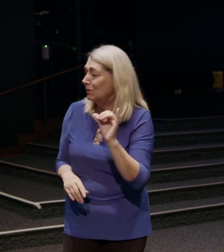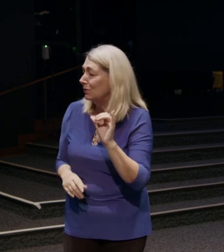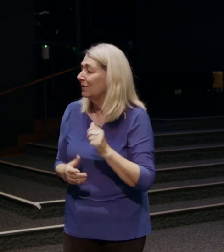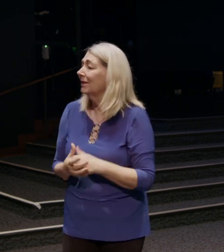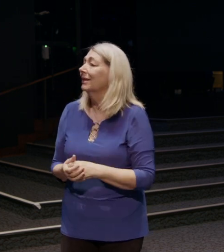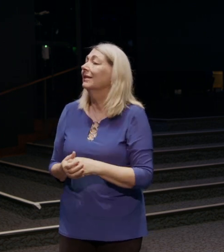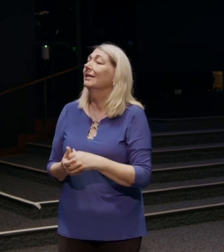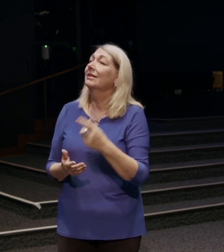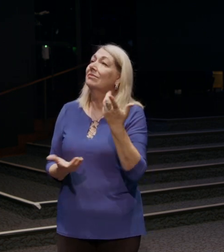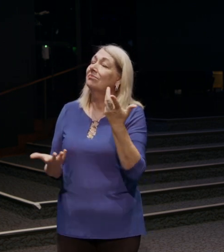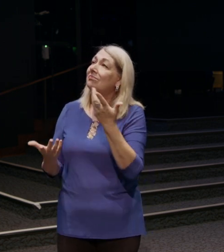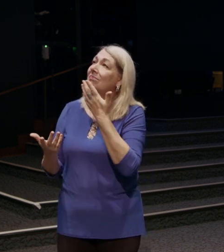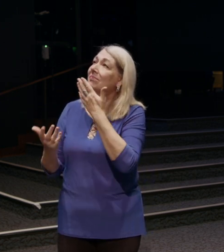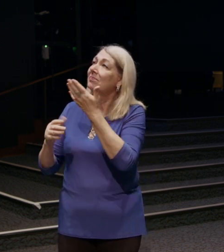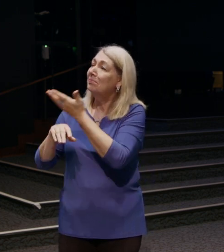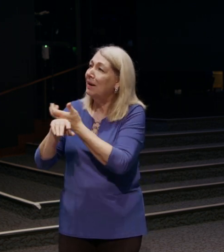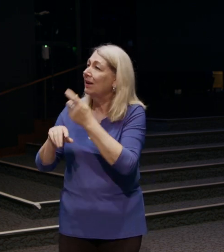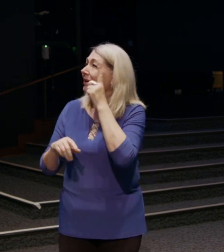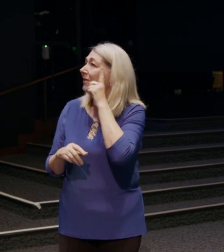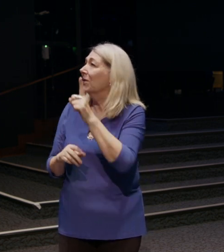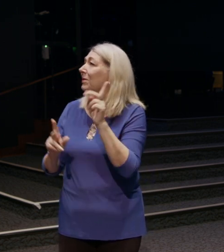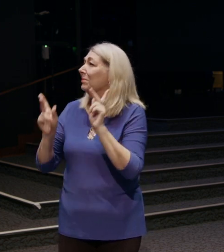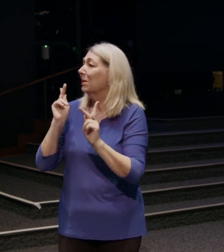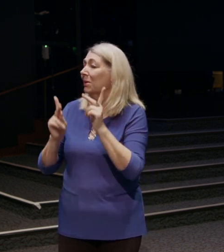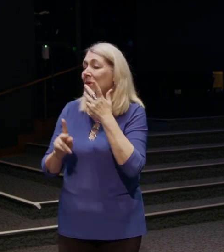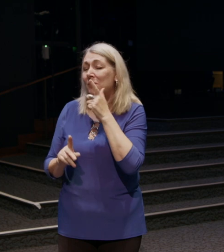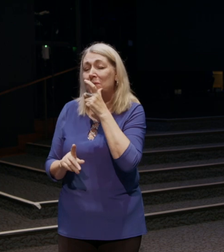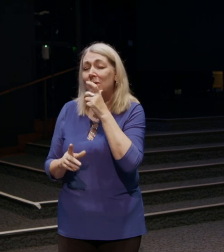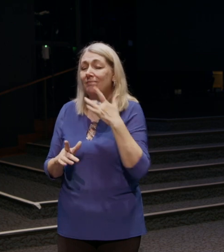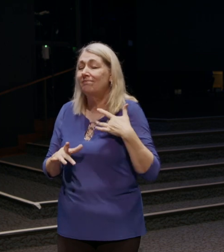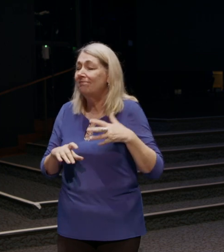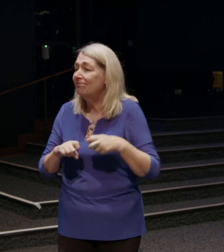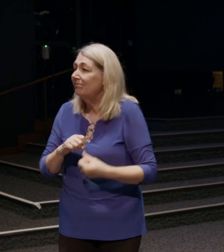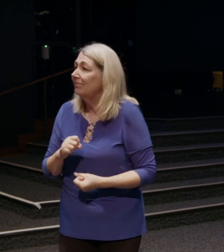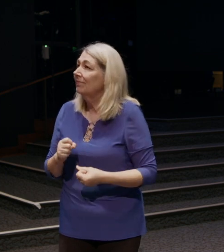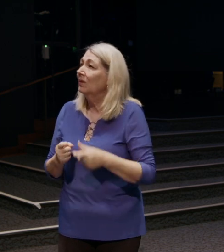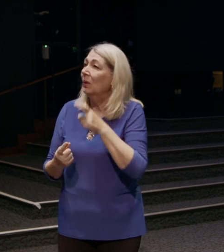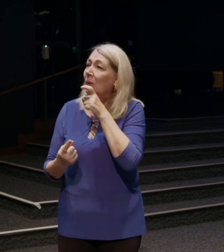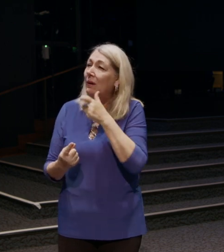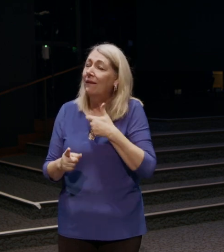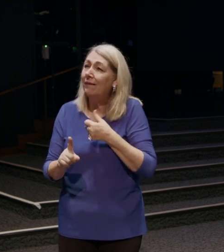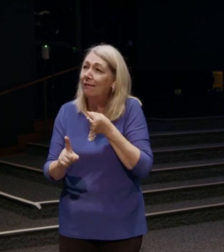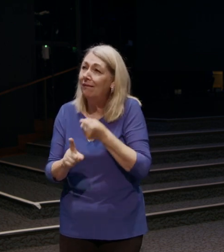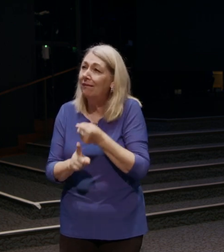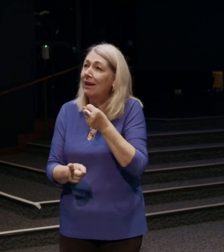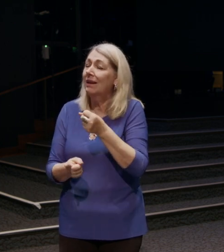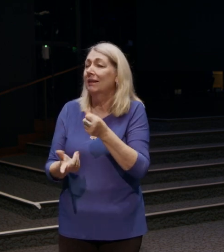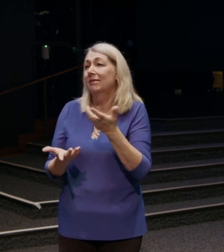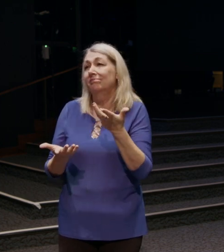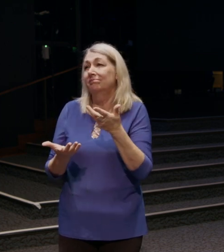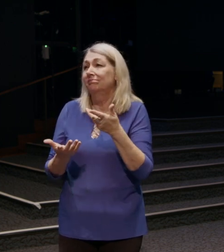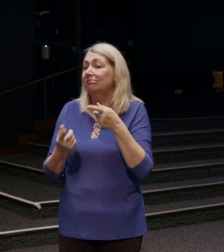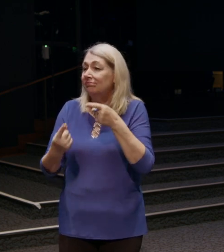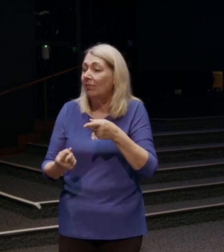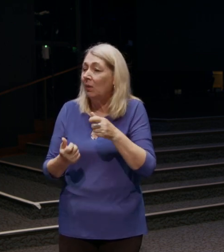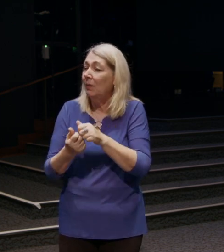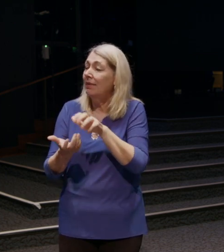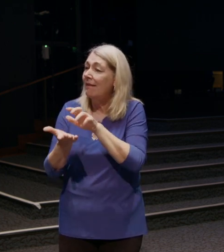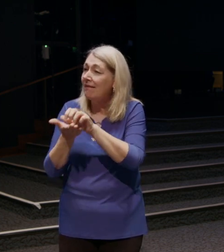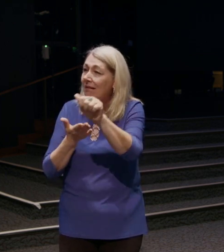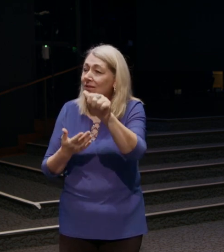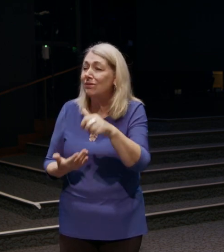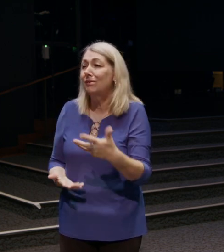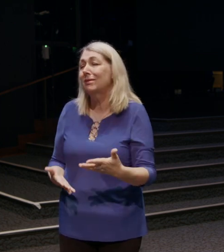lonely, upon the weary, upon the brokenhearted, upon those battling cancer, those battling depression. I